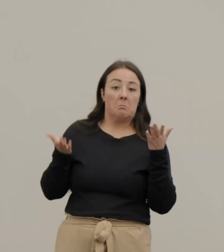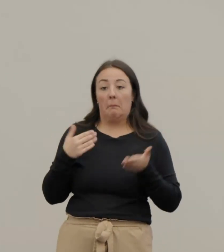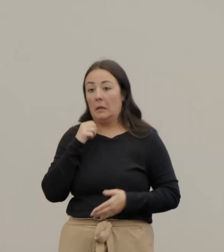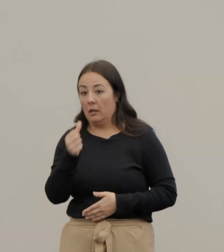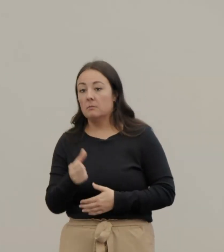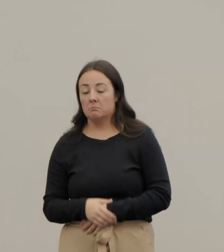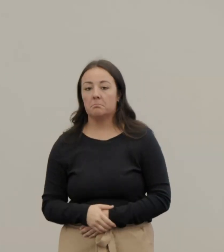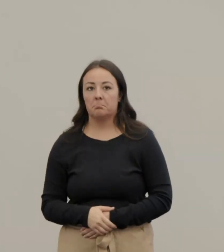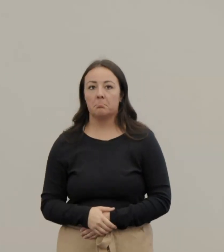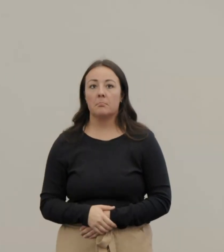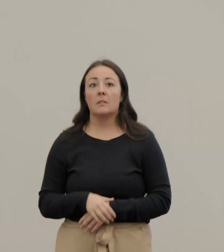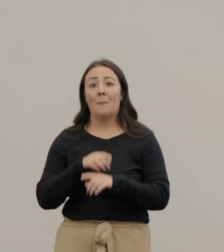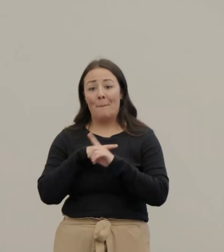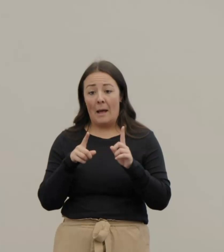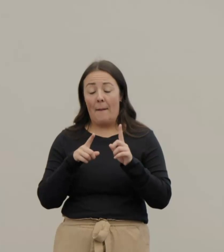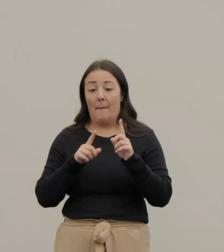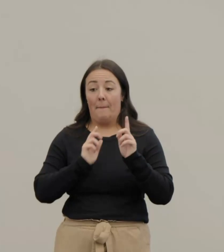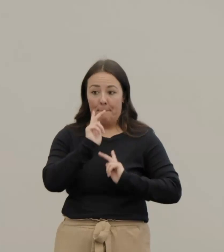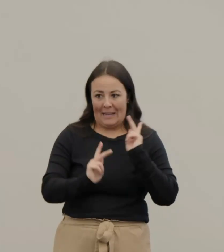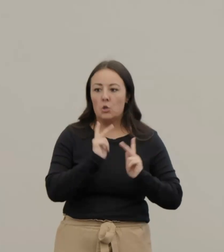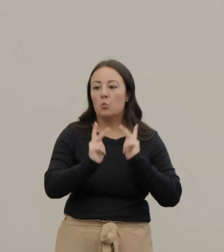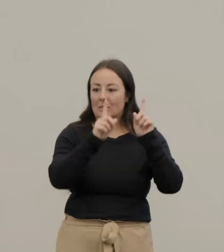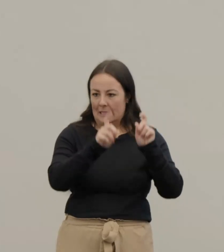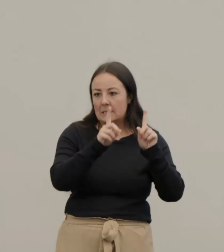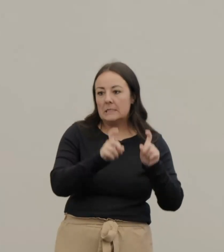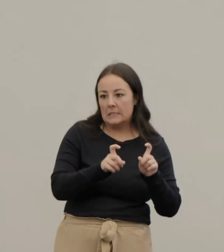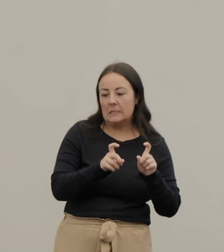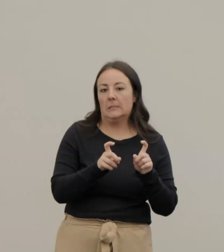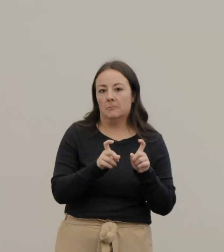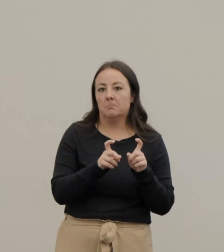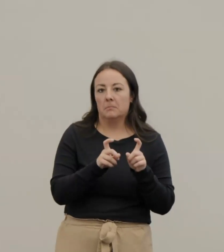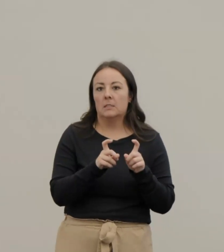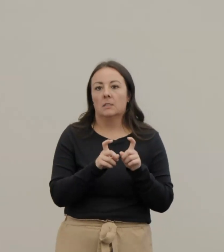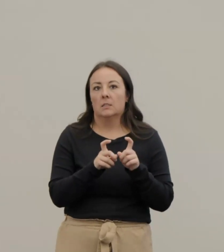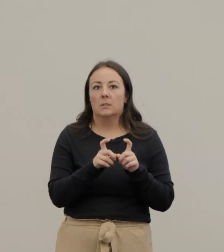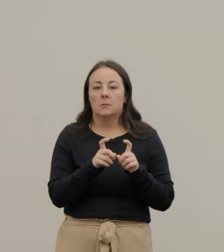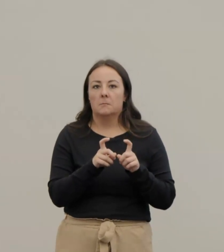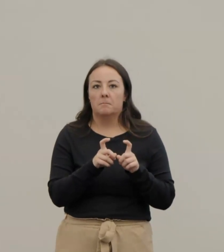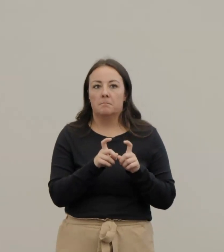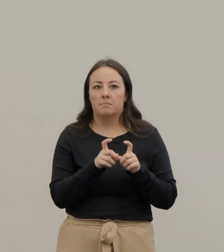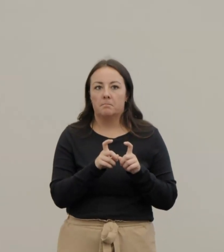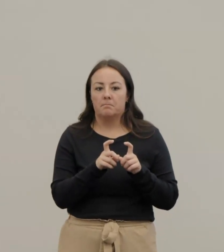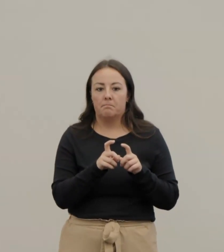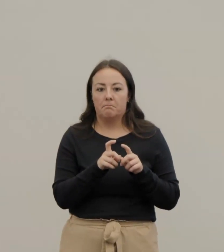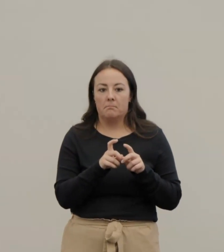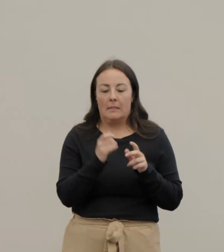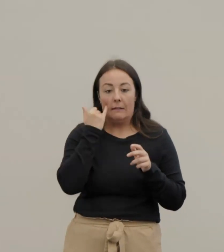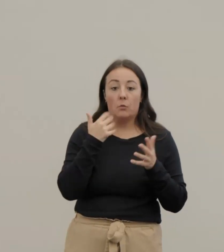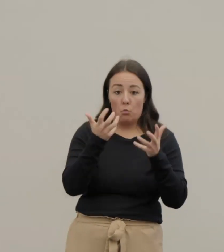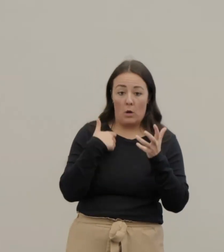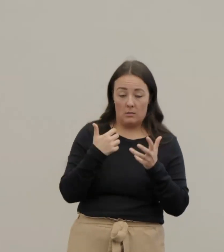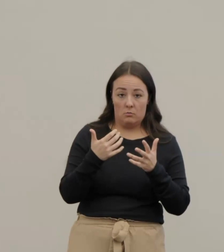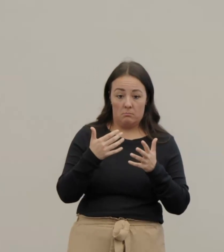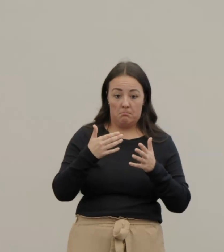But you need to have manual testing. The reason you need to have manual testing in order to make, in order to meet the minimum technical